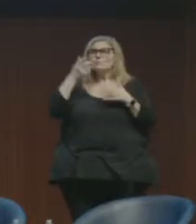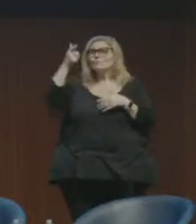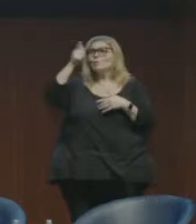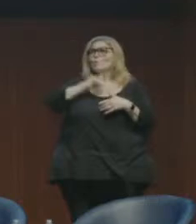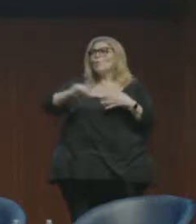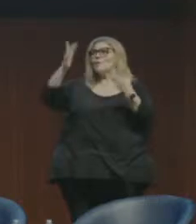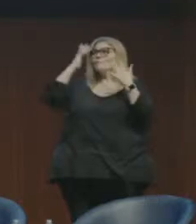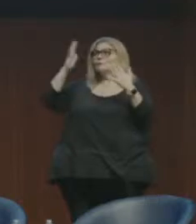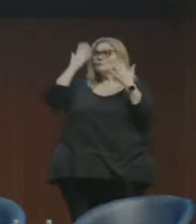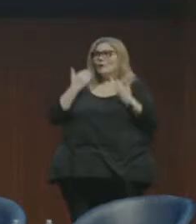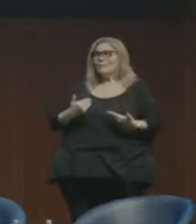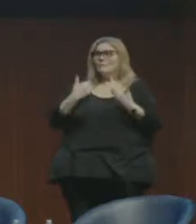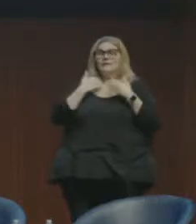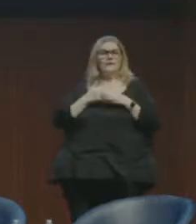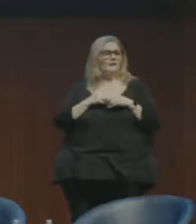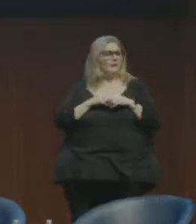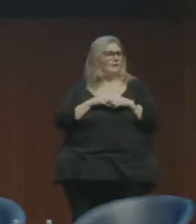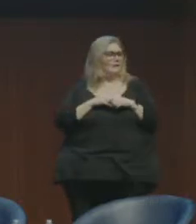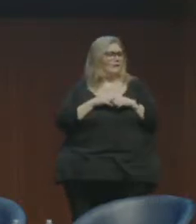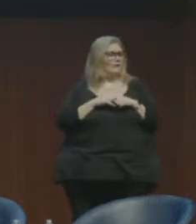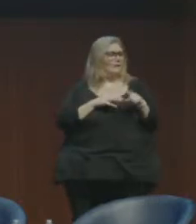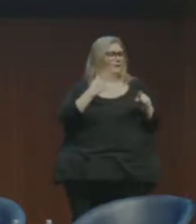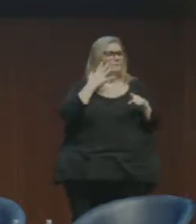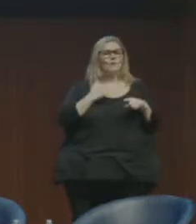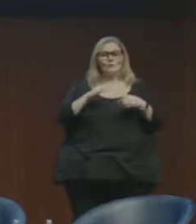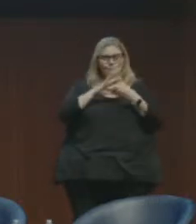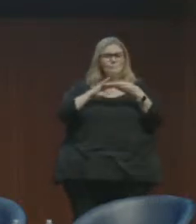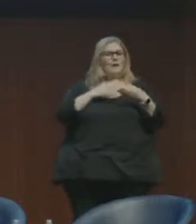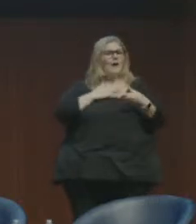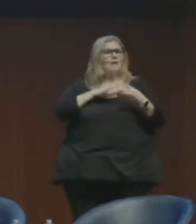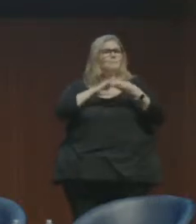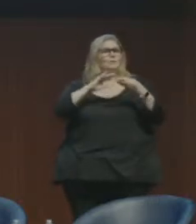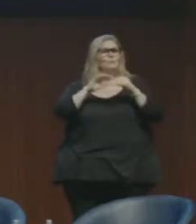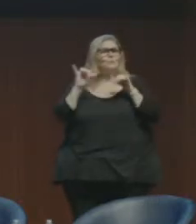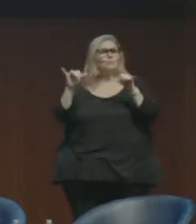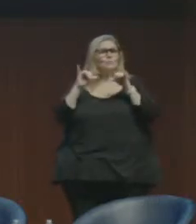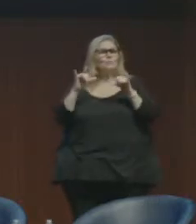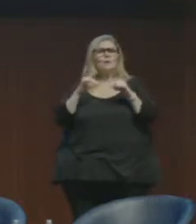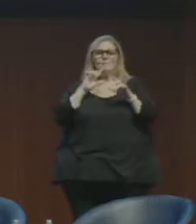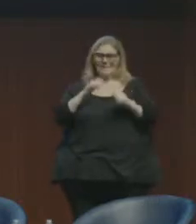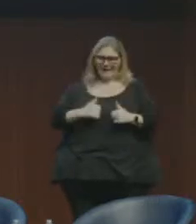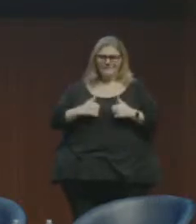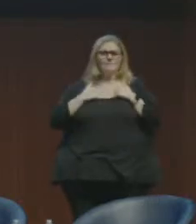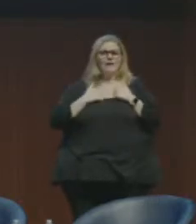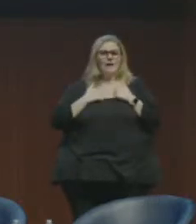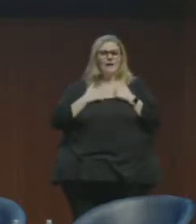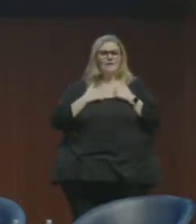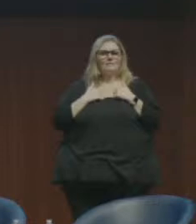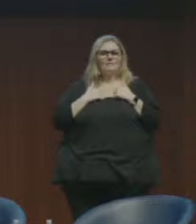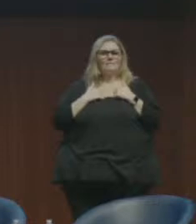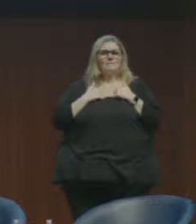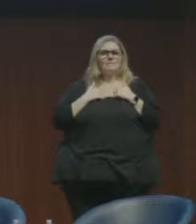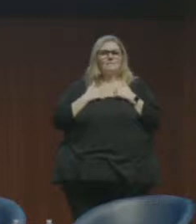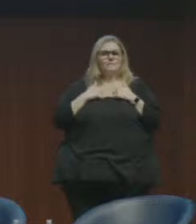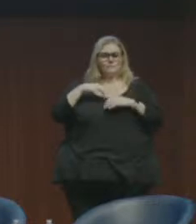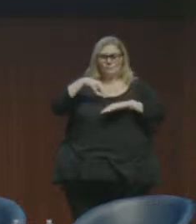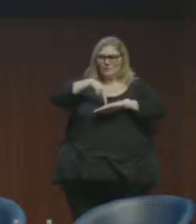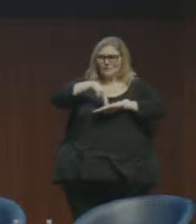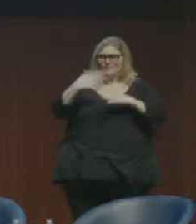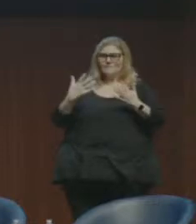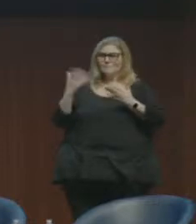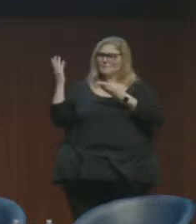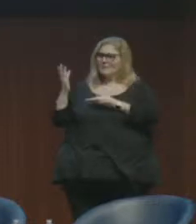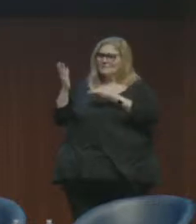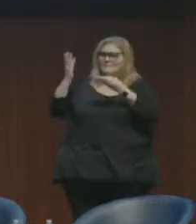mercy on me. Yeah, but it was me. It was my story too. But I've survived to stand and to carry